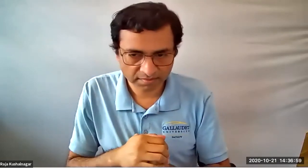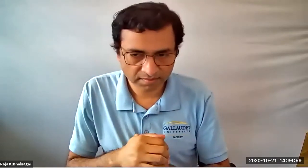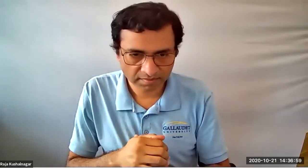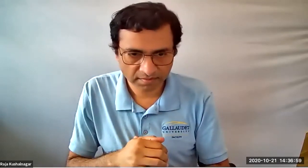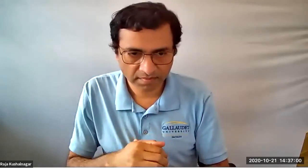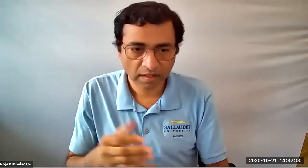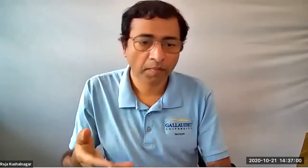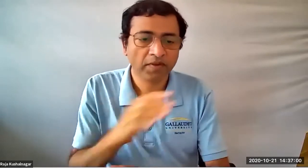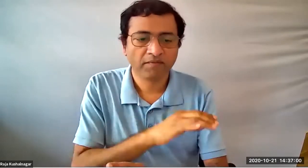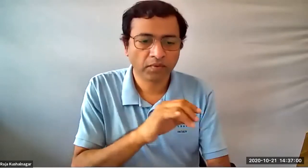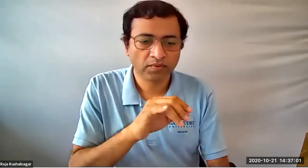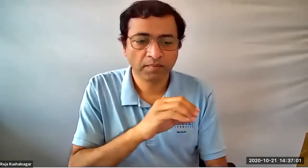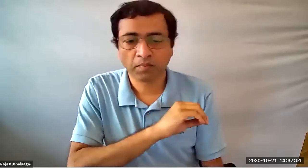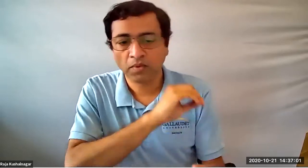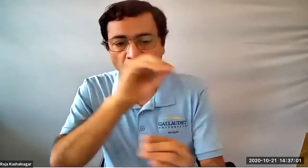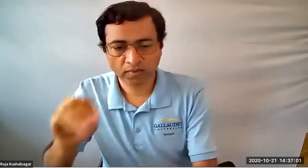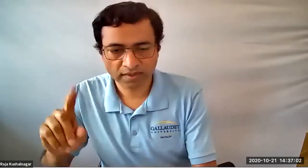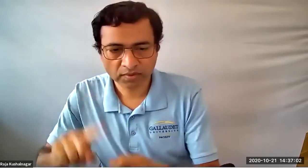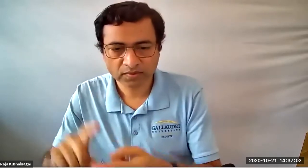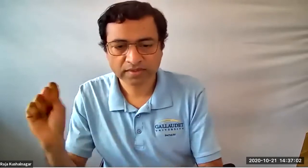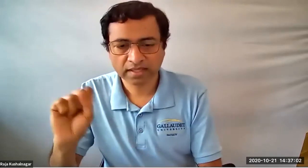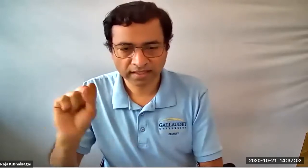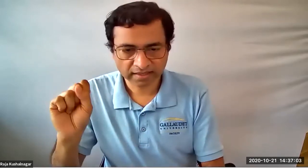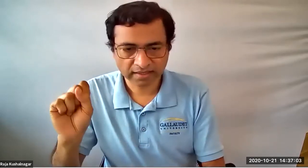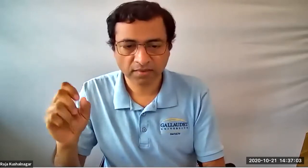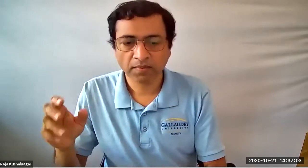impact, specifically for people with disabilities.